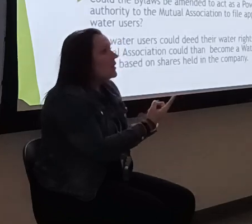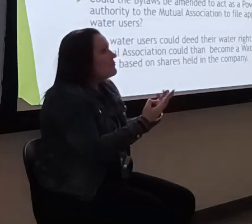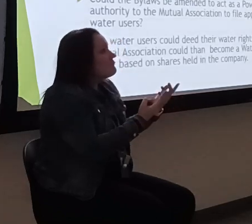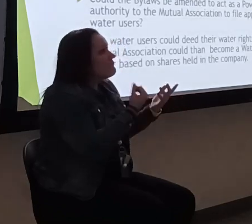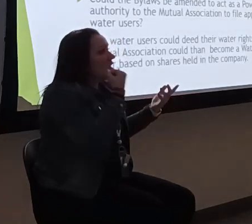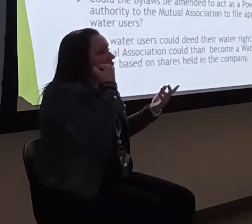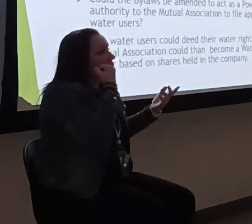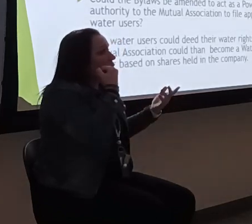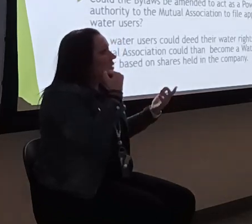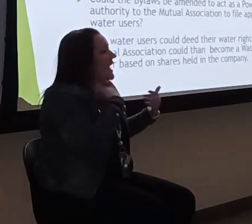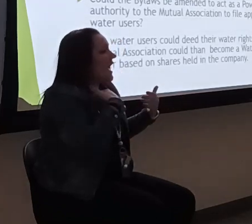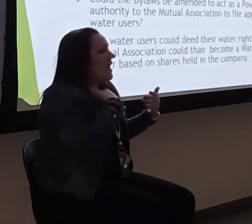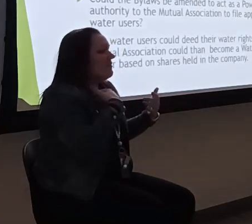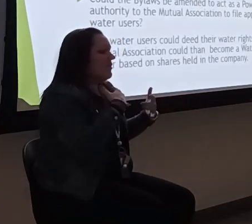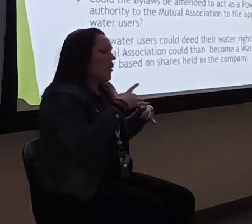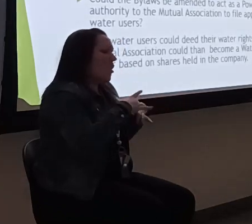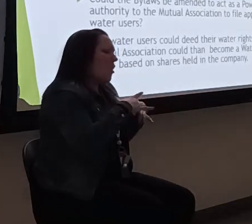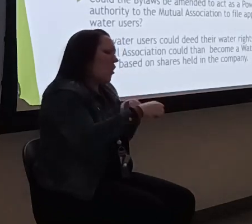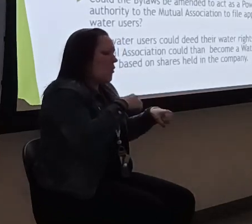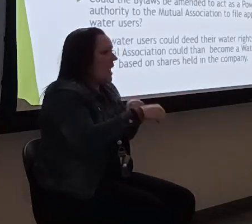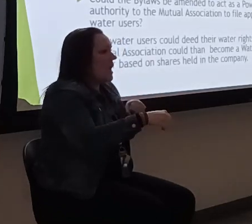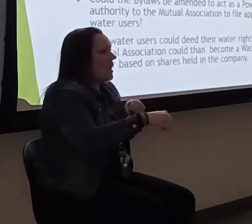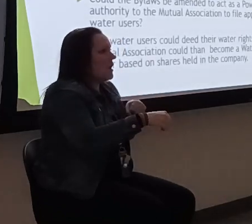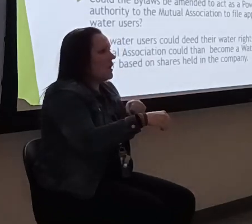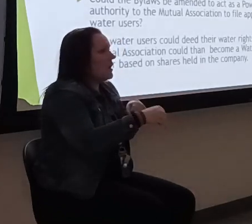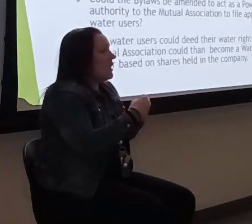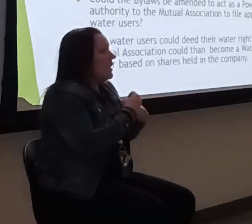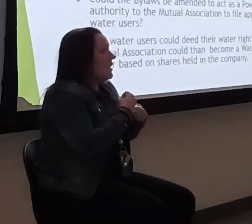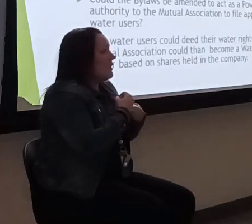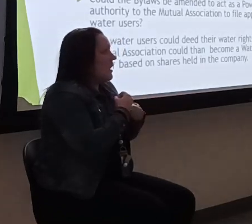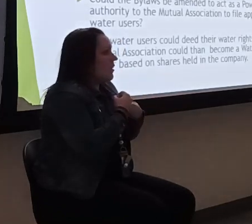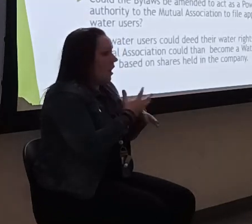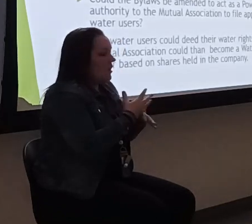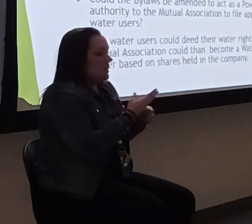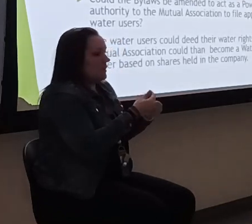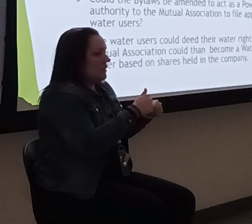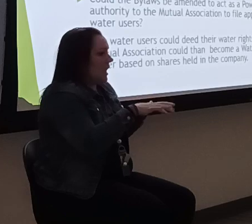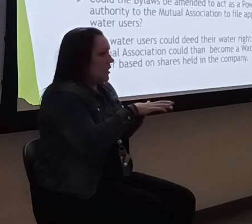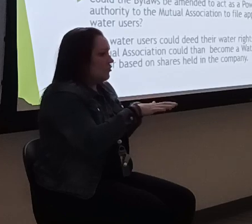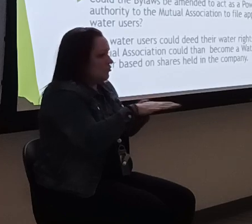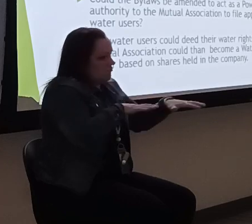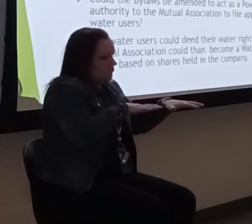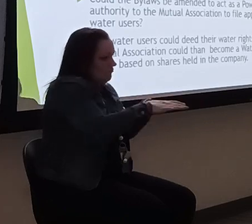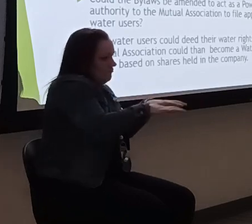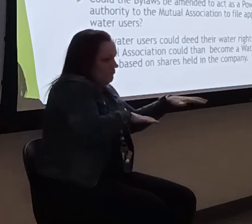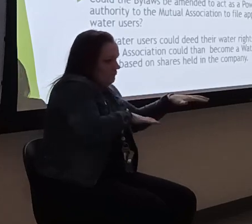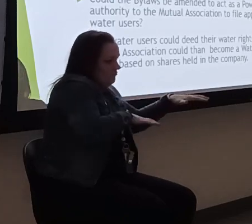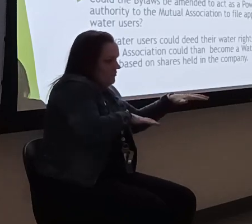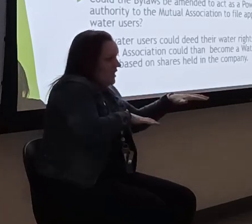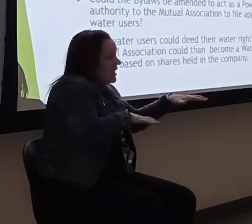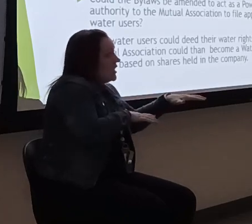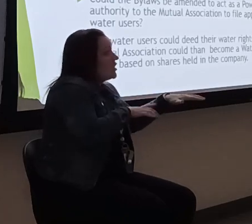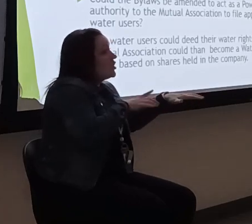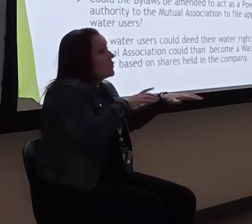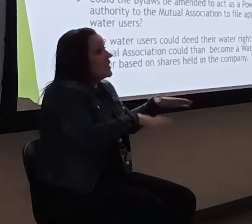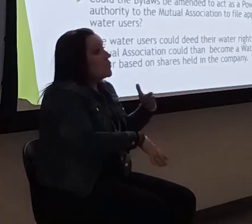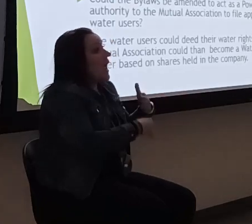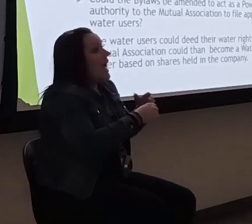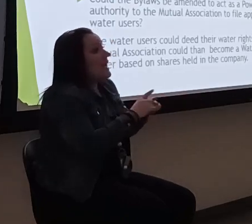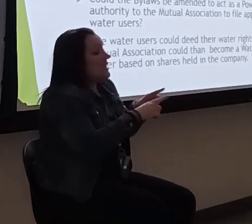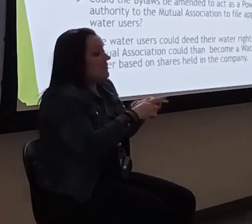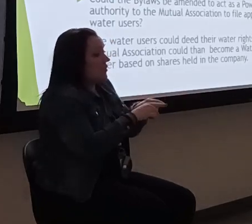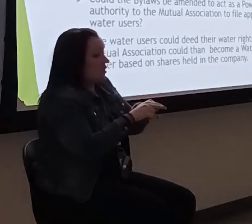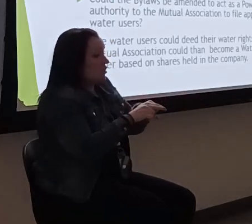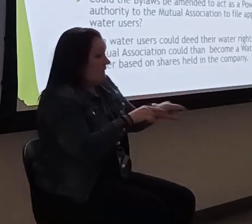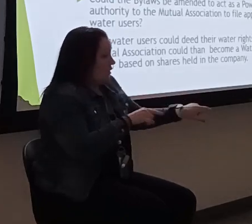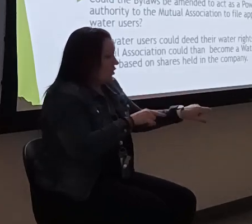a huge earthquake that moved a lot of land, and you needed to put a different diversion point on